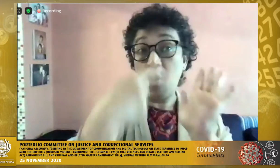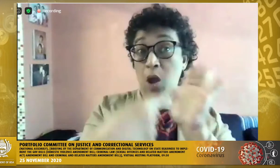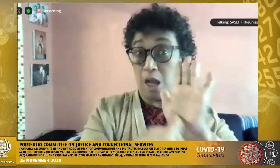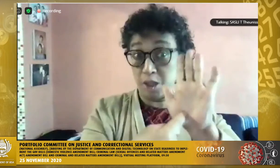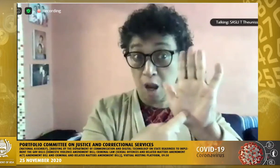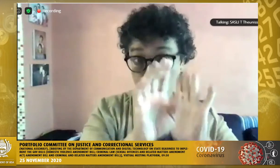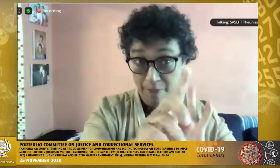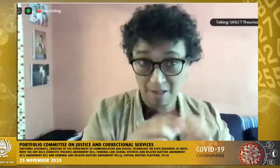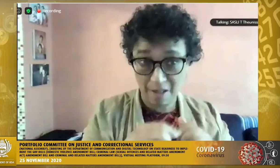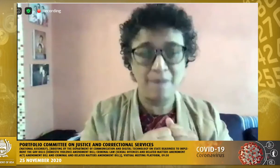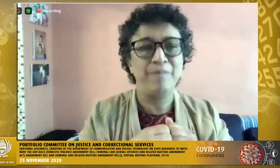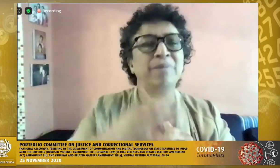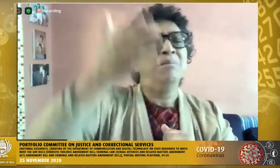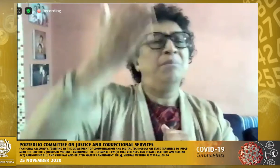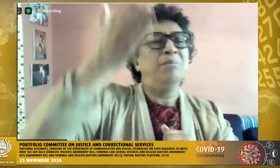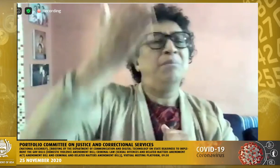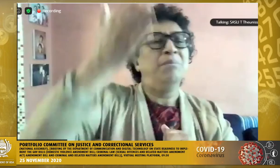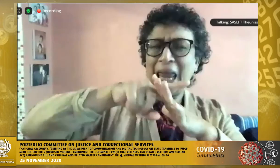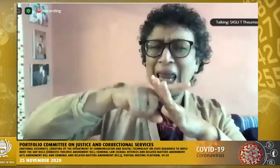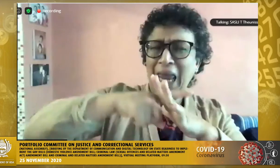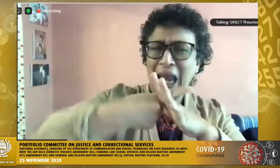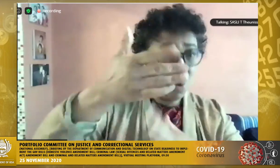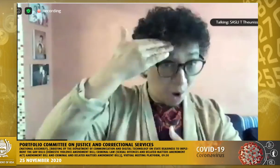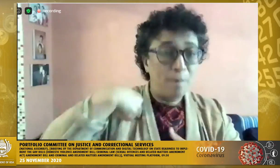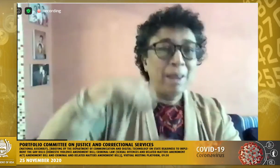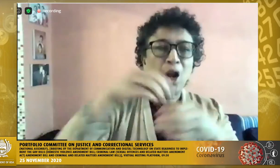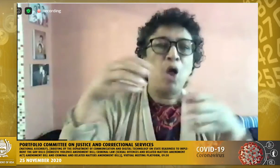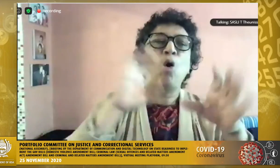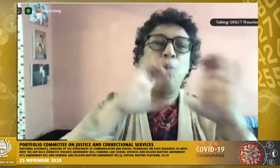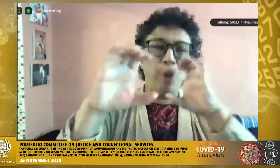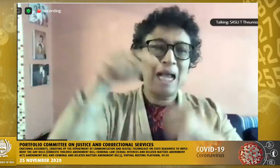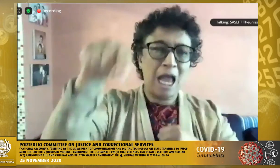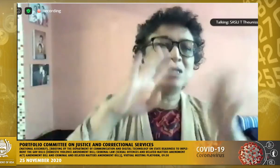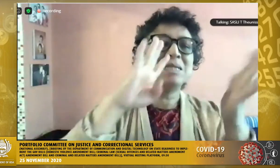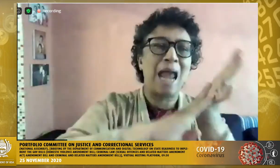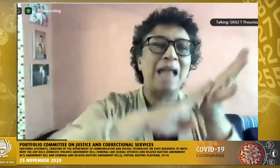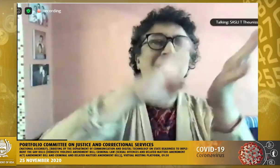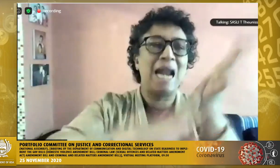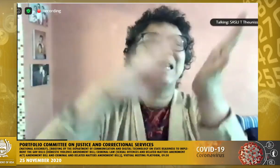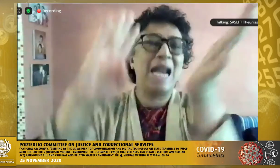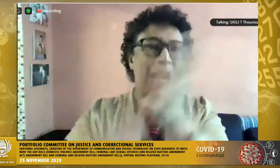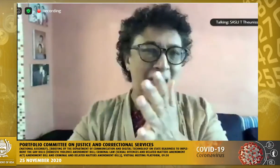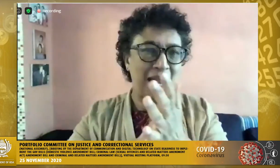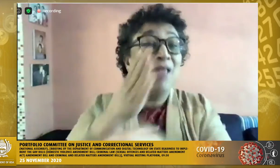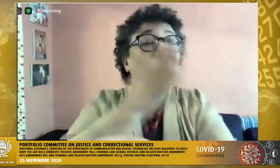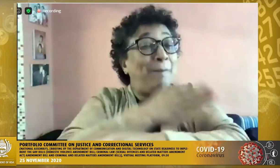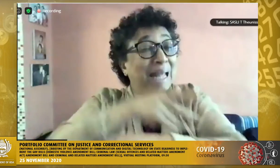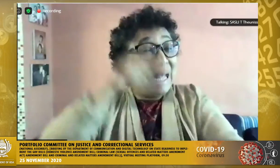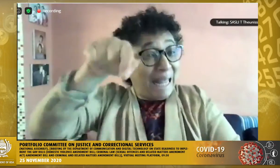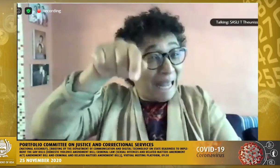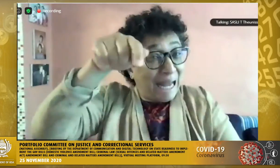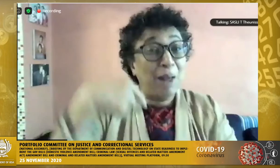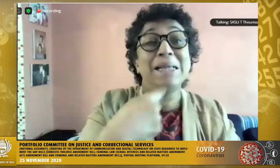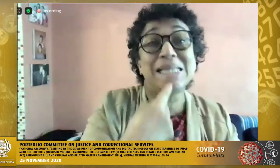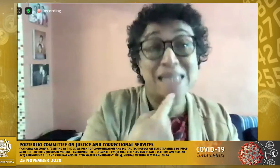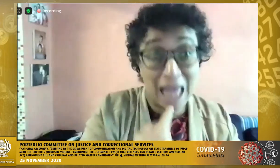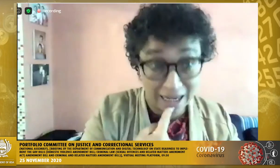more, we need to look at what more can be done. So for example, right in the beginning, I used to be,